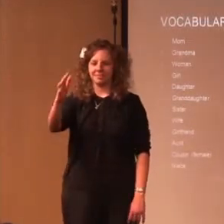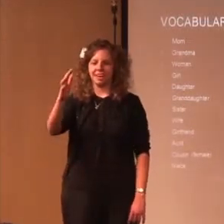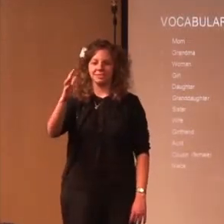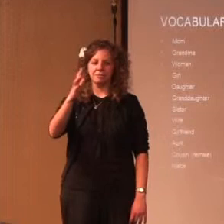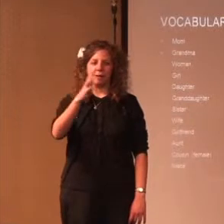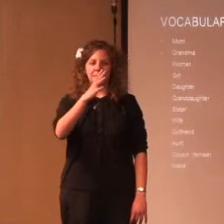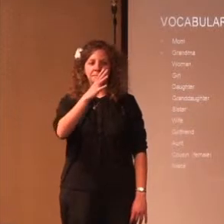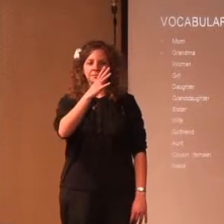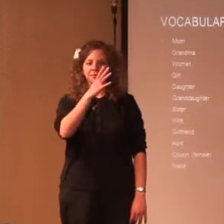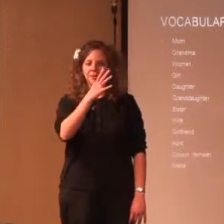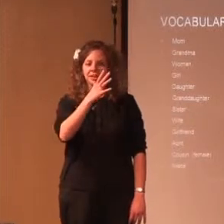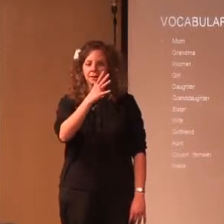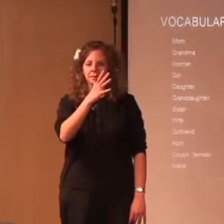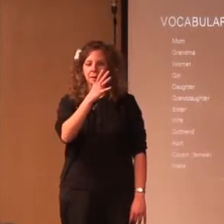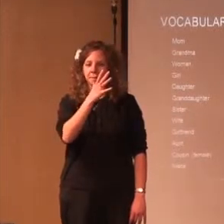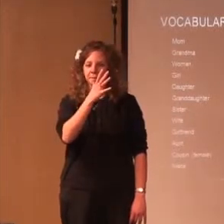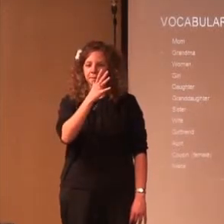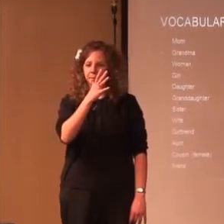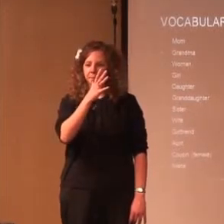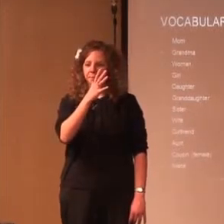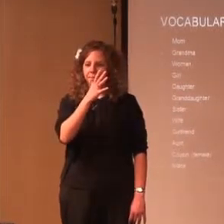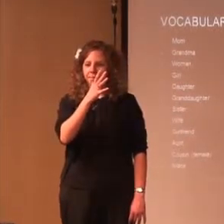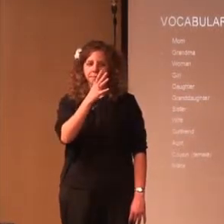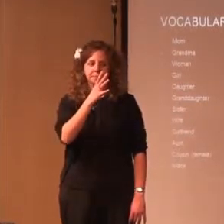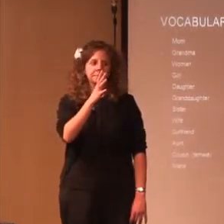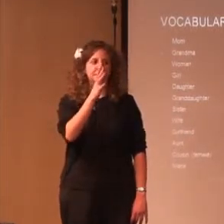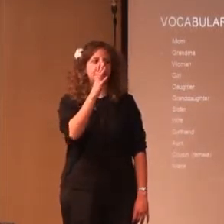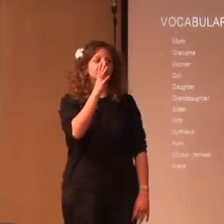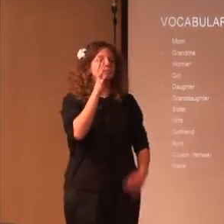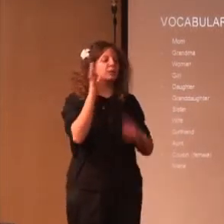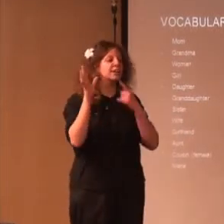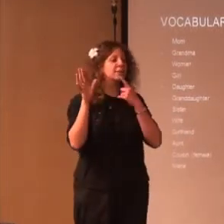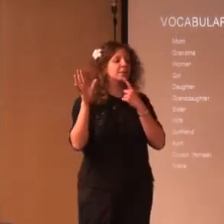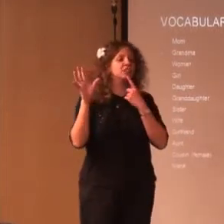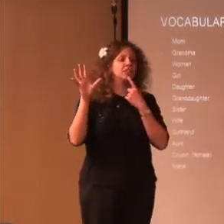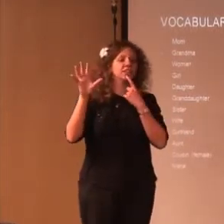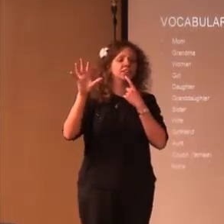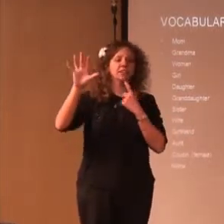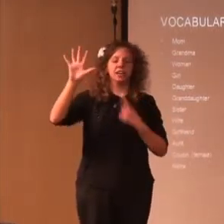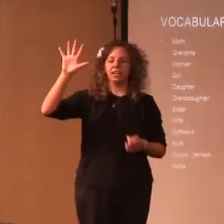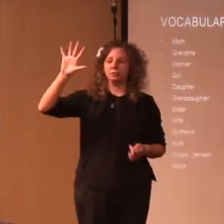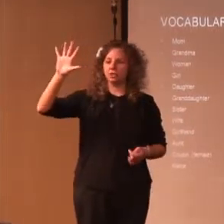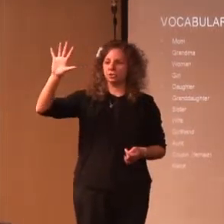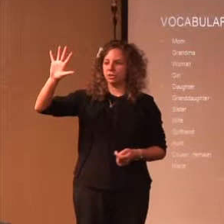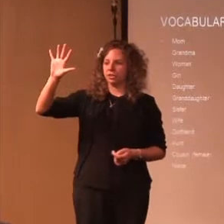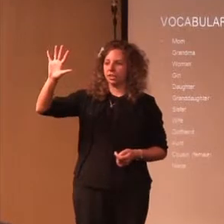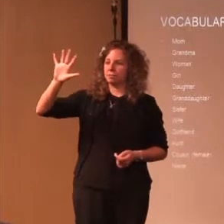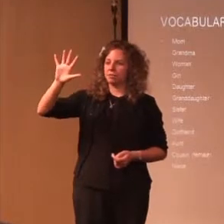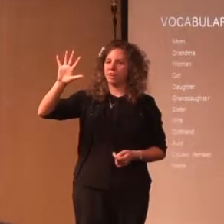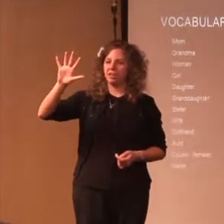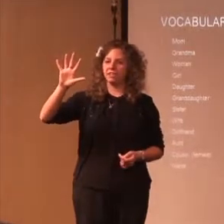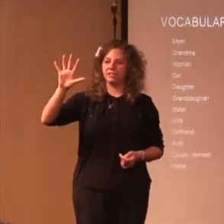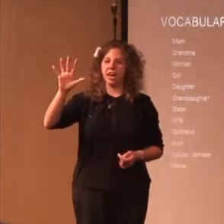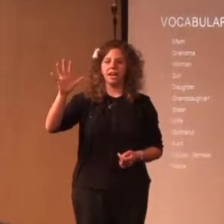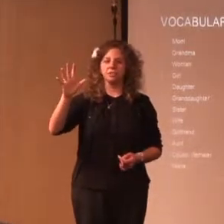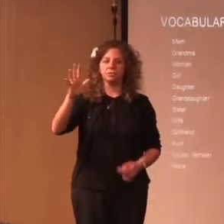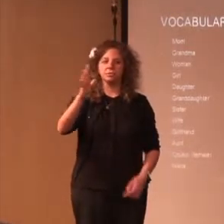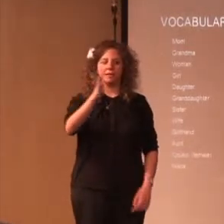Okay, so mom is right here, mom. Where? It's right here on my chin, and I'm just doing like a number 5 like that. So with my